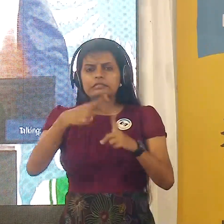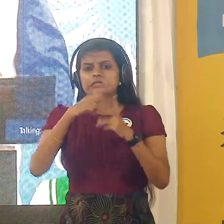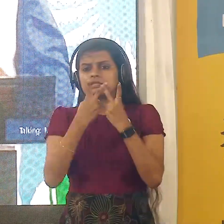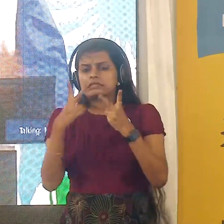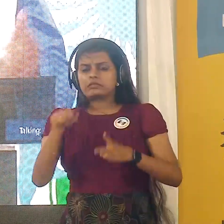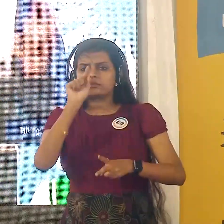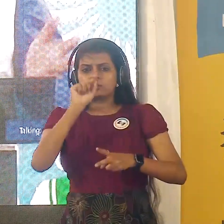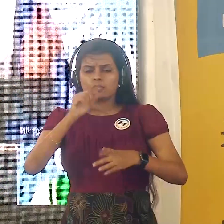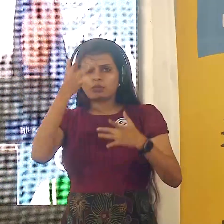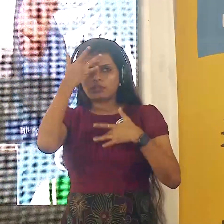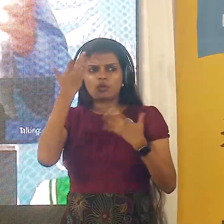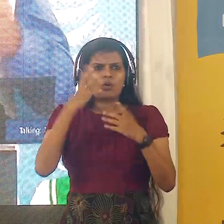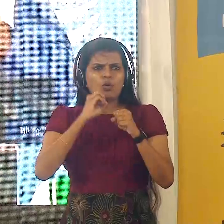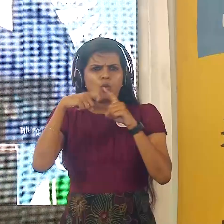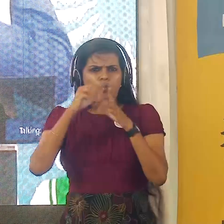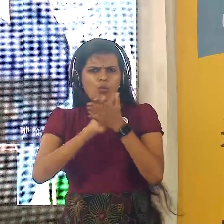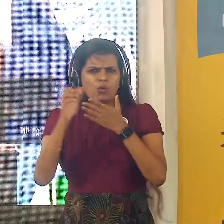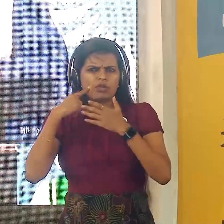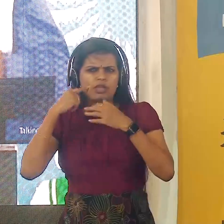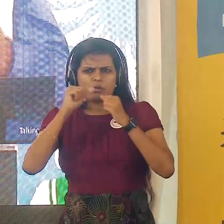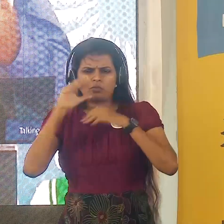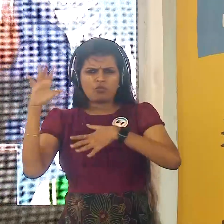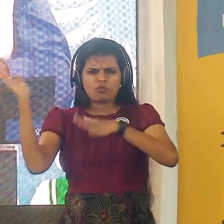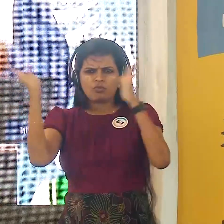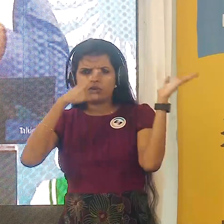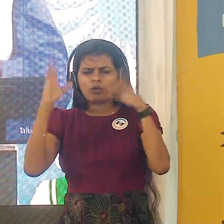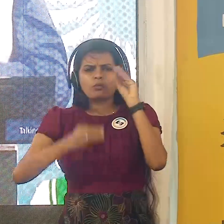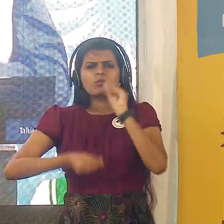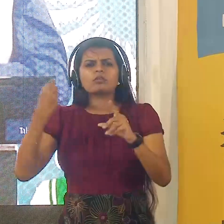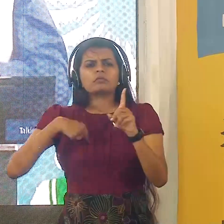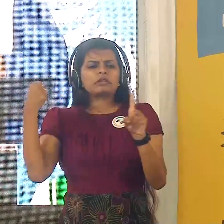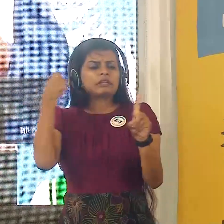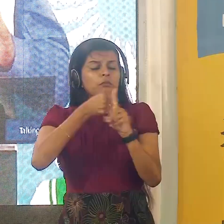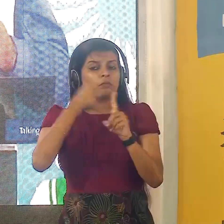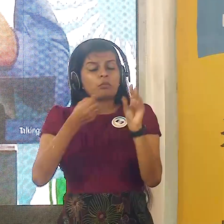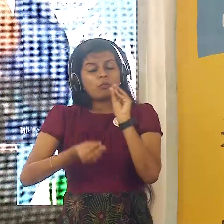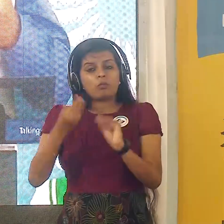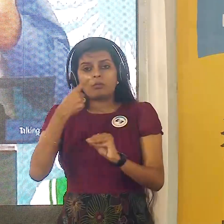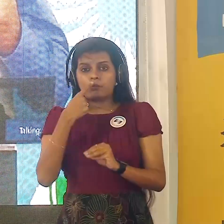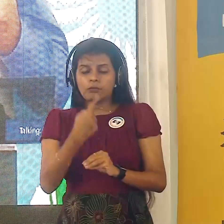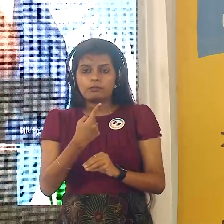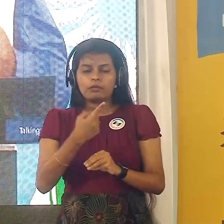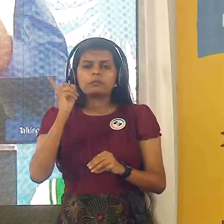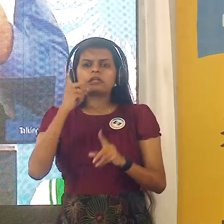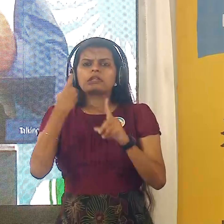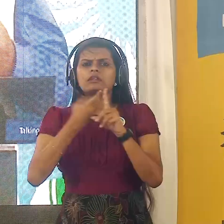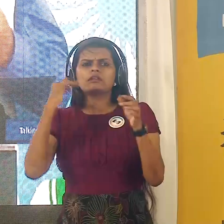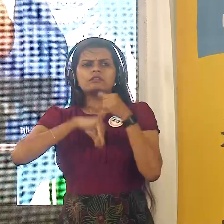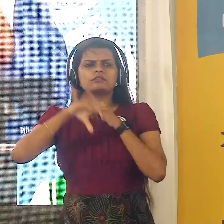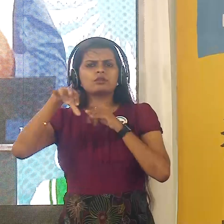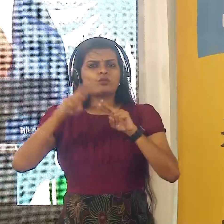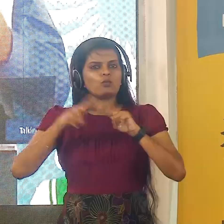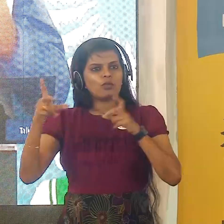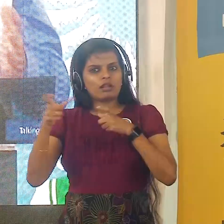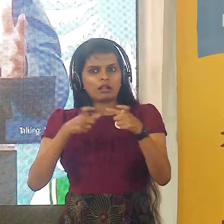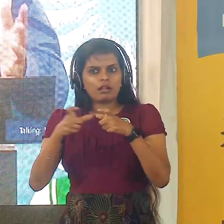kinds of Okhi and other kinds of cyclones which keep on hitting us. But our state has been able to